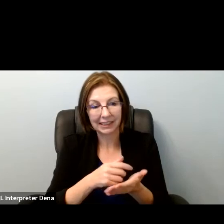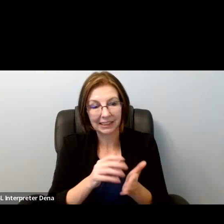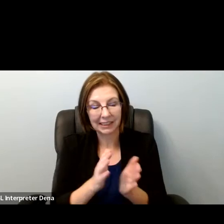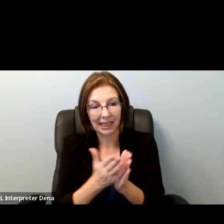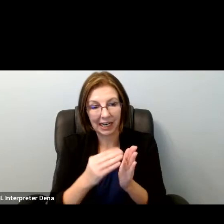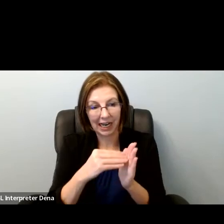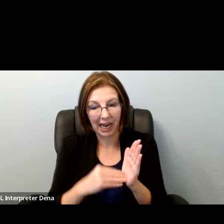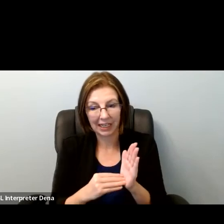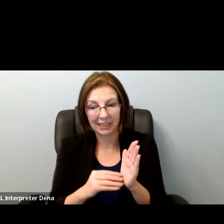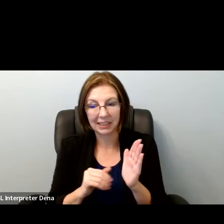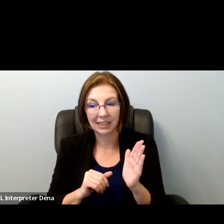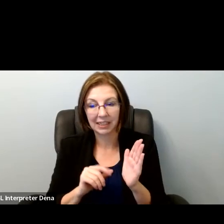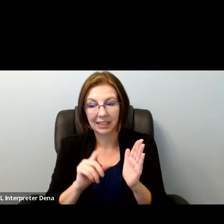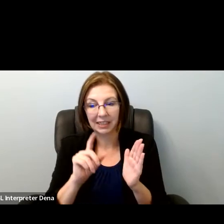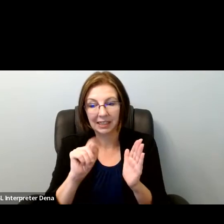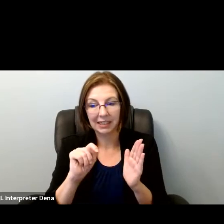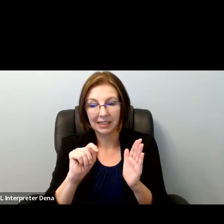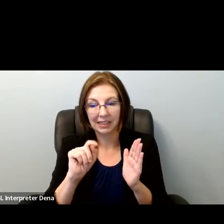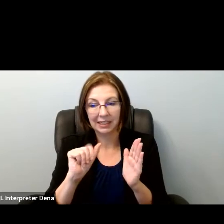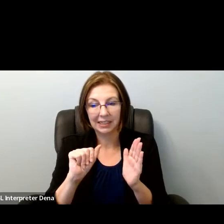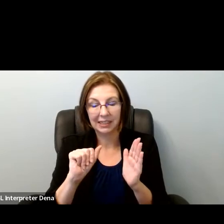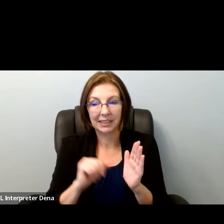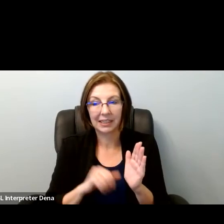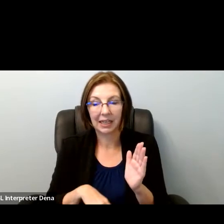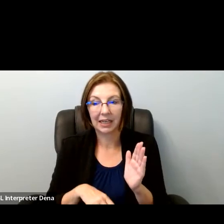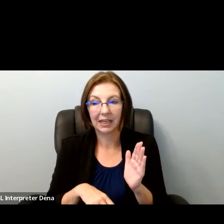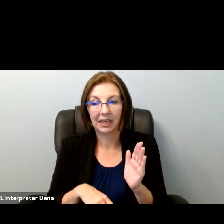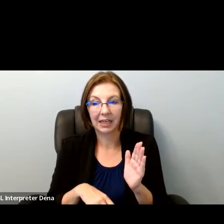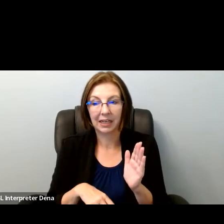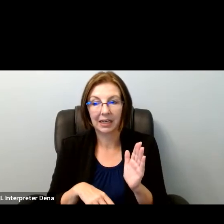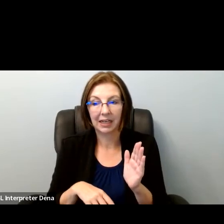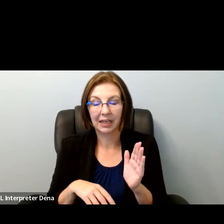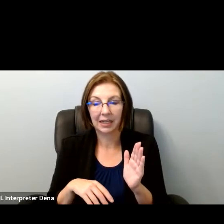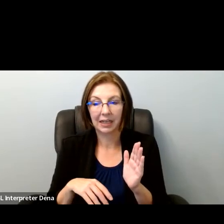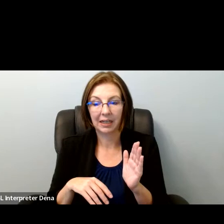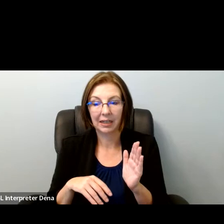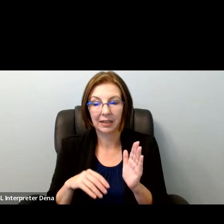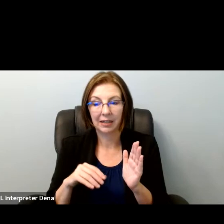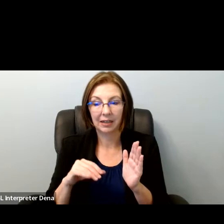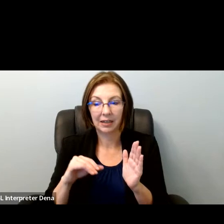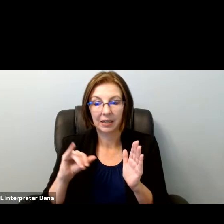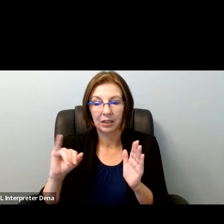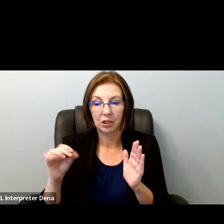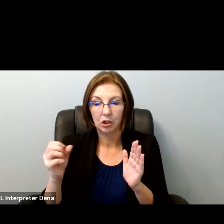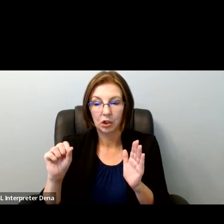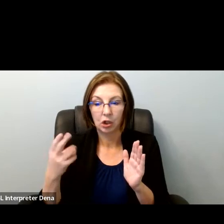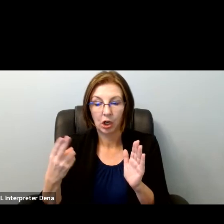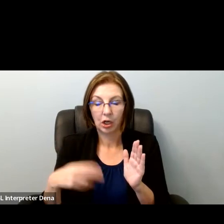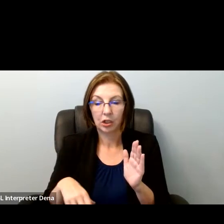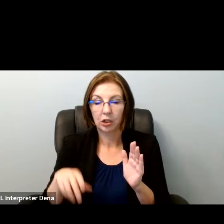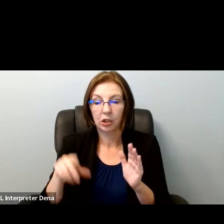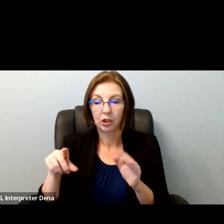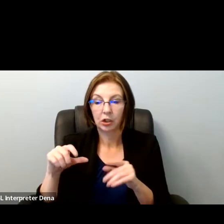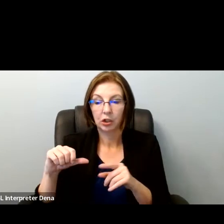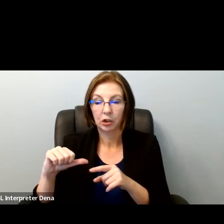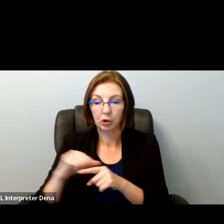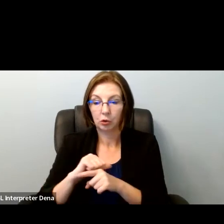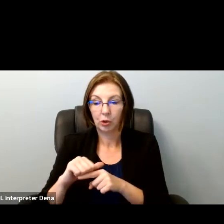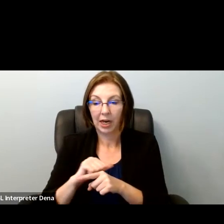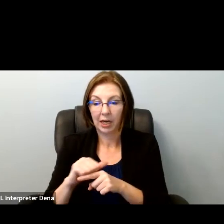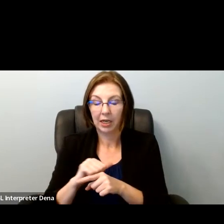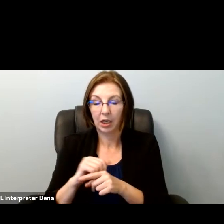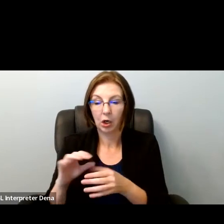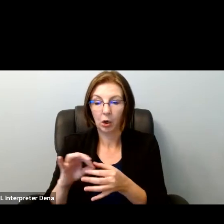Josh Shaw, sorry if I didn't pronounce your last name correctly, sir, training coordinator, presented the training